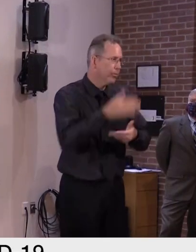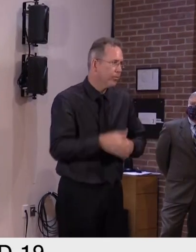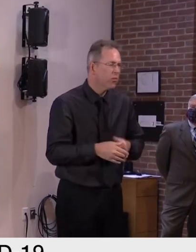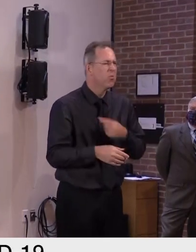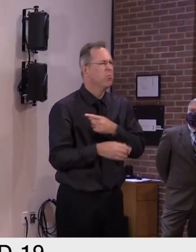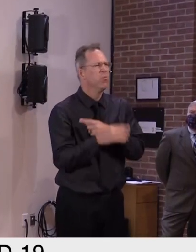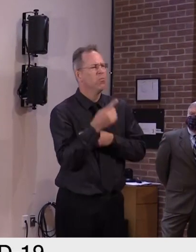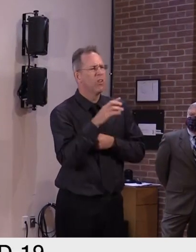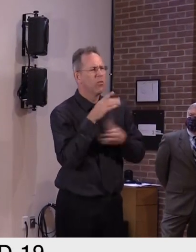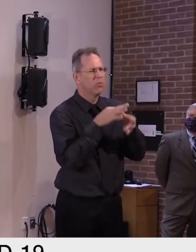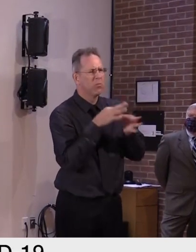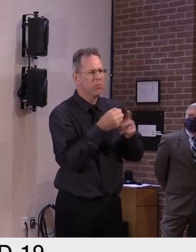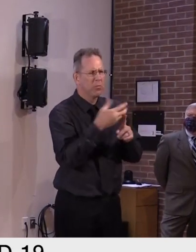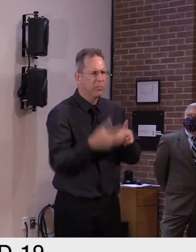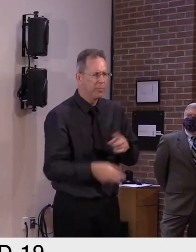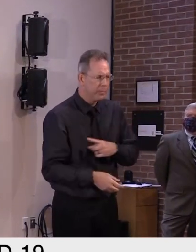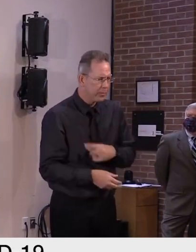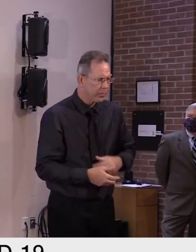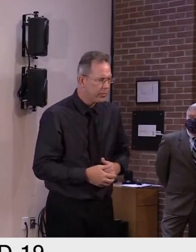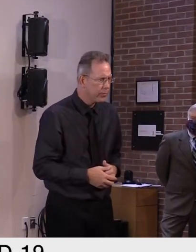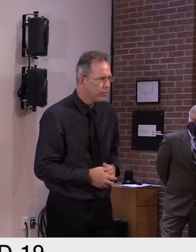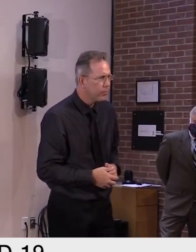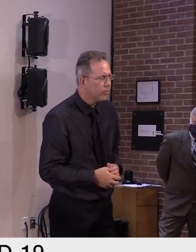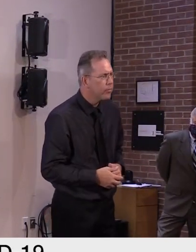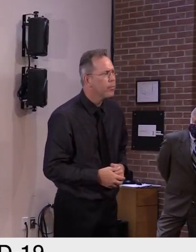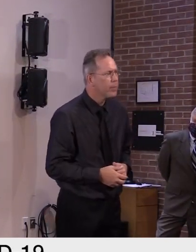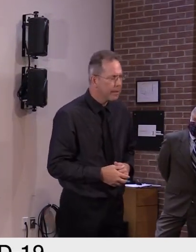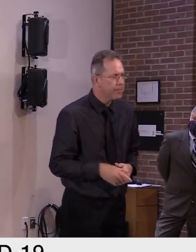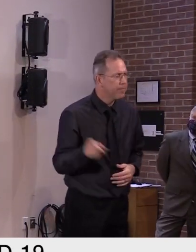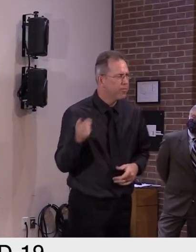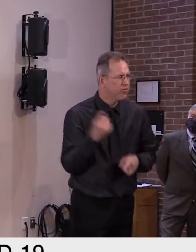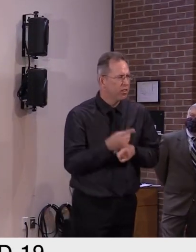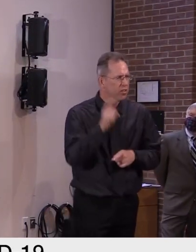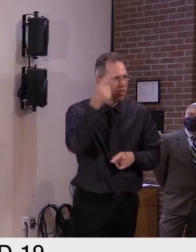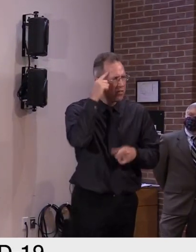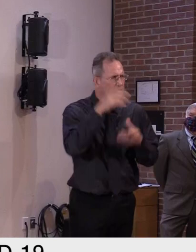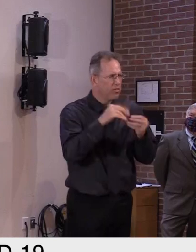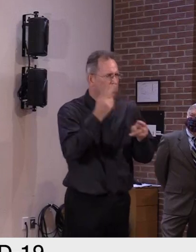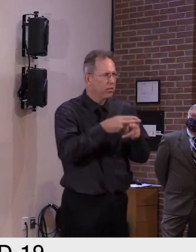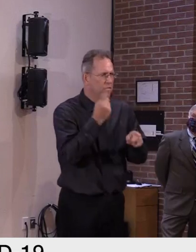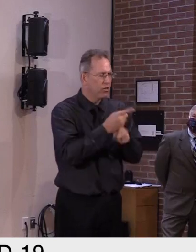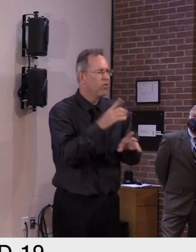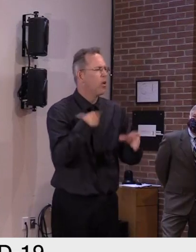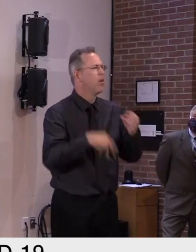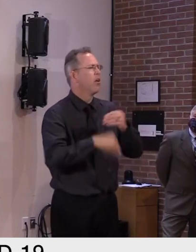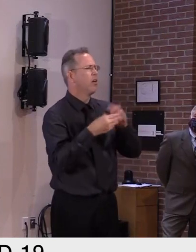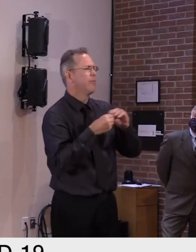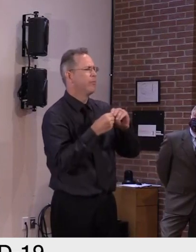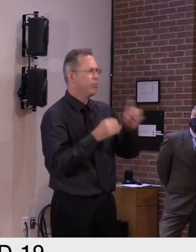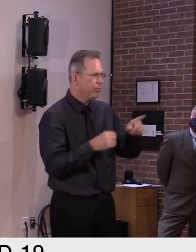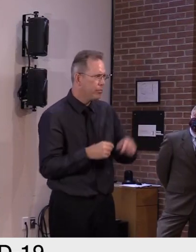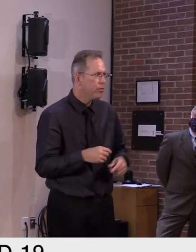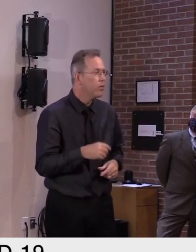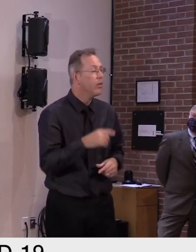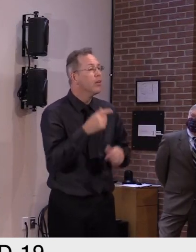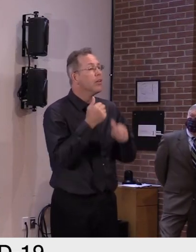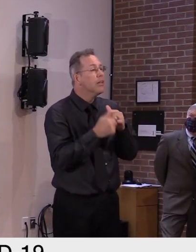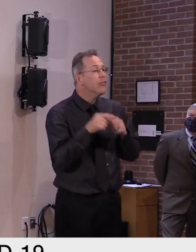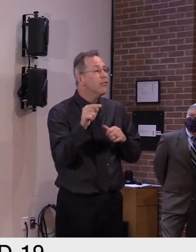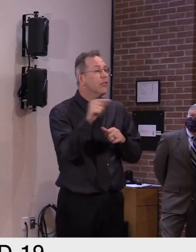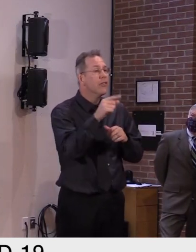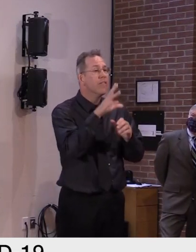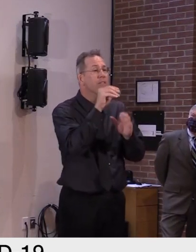Okay. Yes, and just to piggyback on that, all the other states are receiving what we're receiving for these antigen tests,